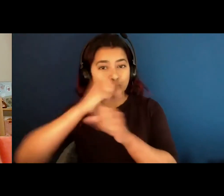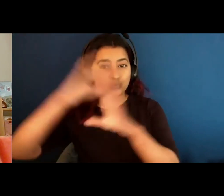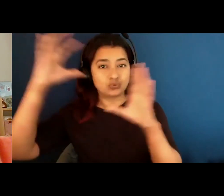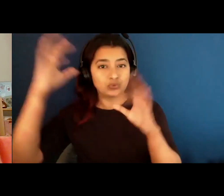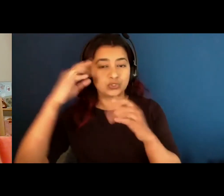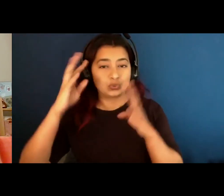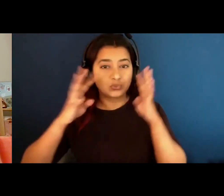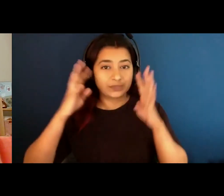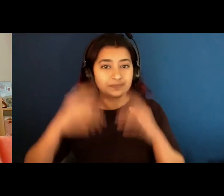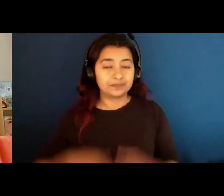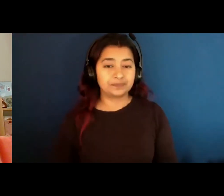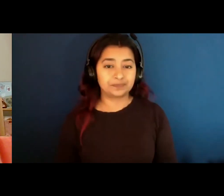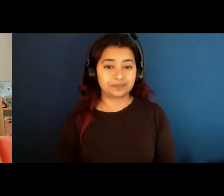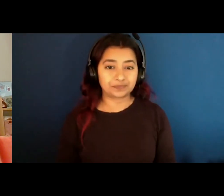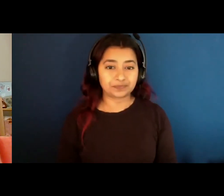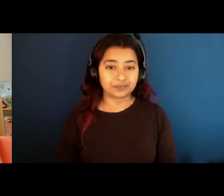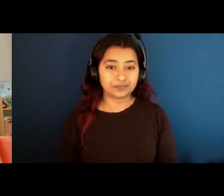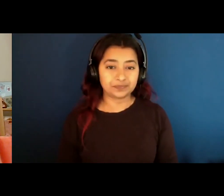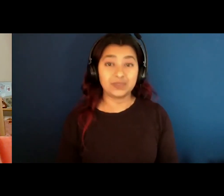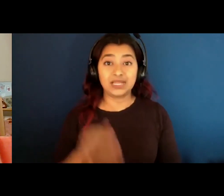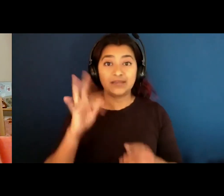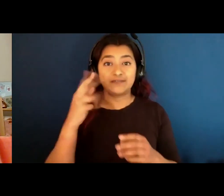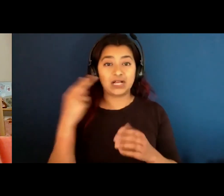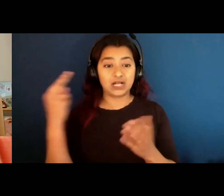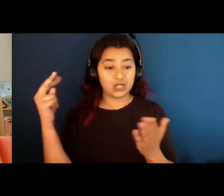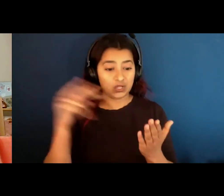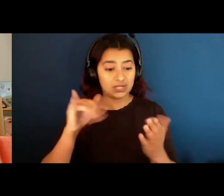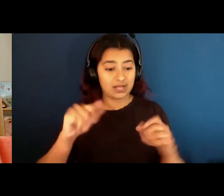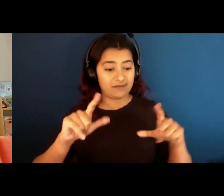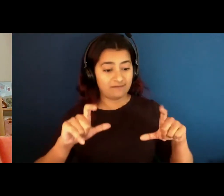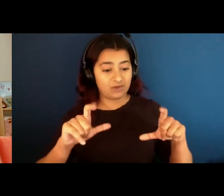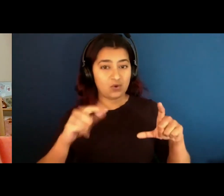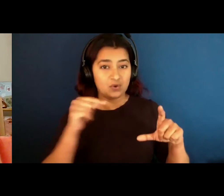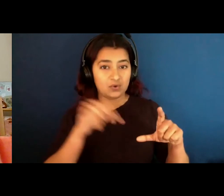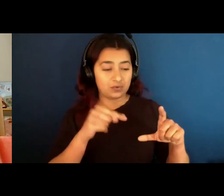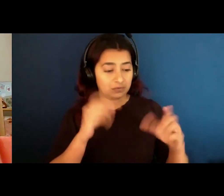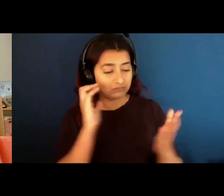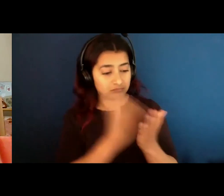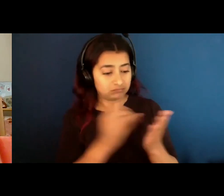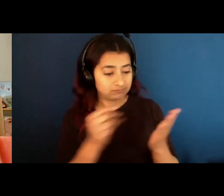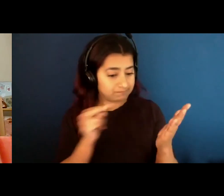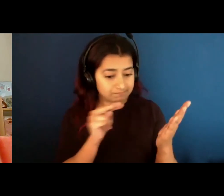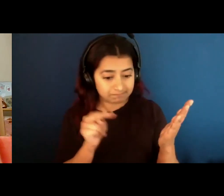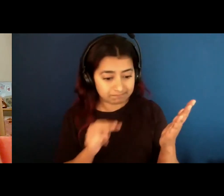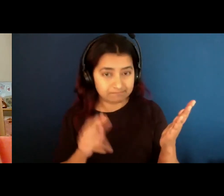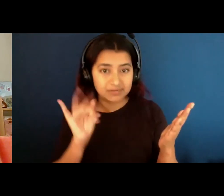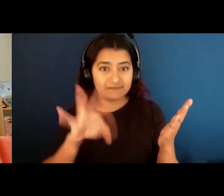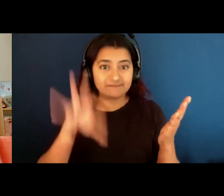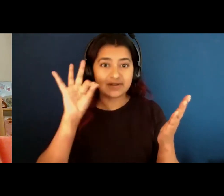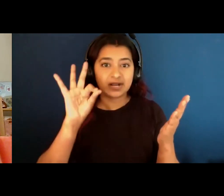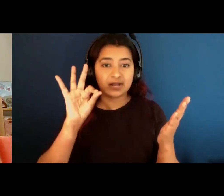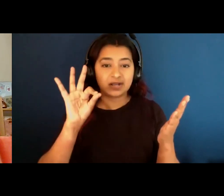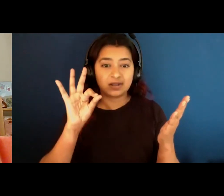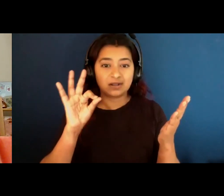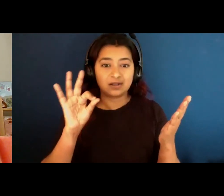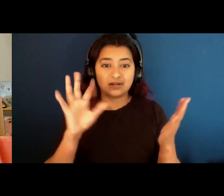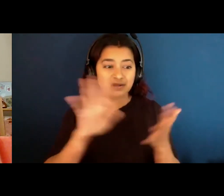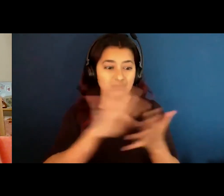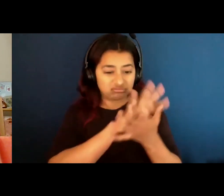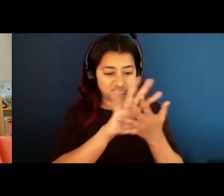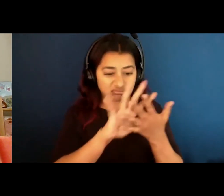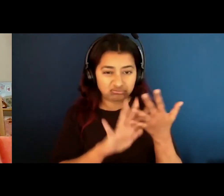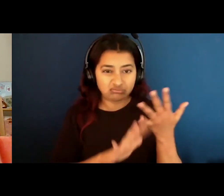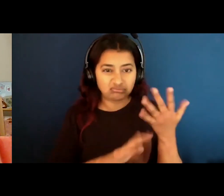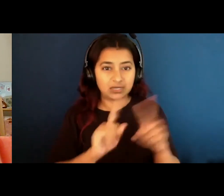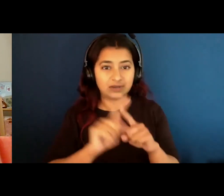If I looked at the photograph of Yanga and found all that, a litany of things